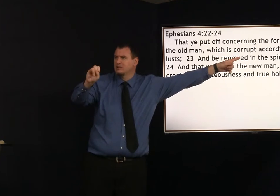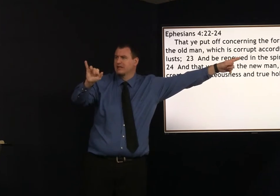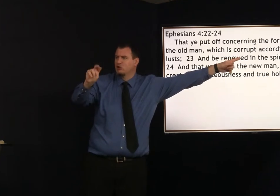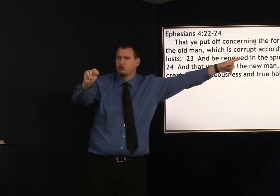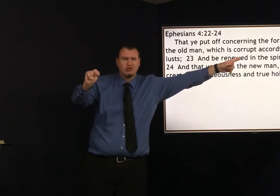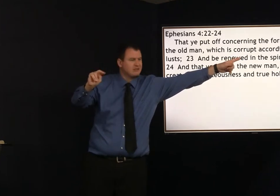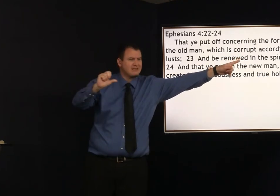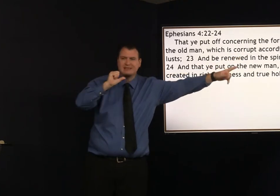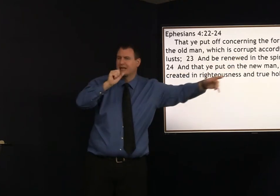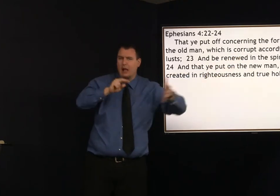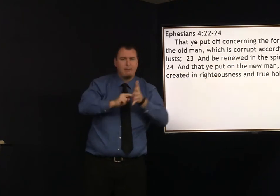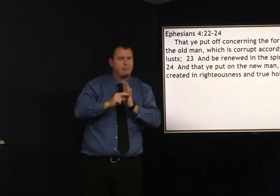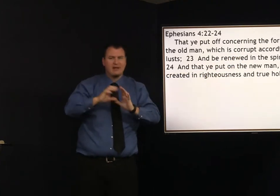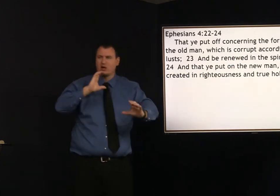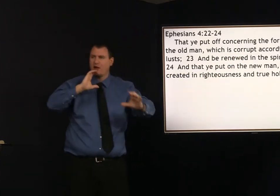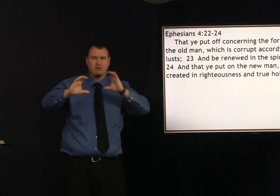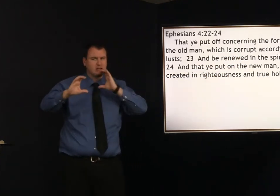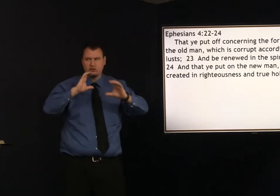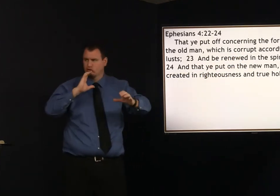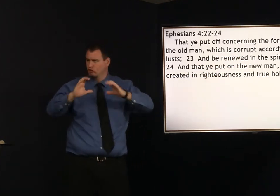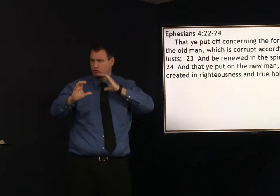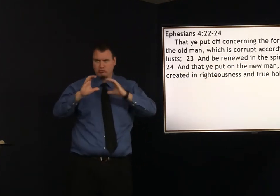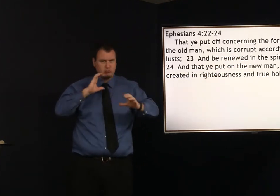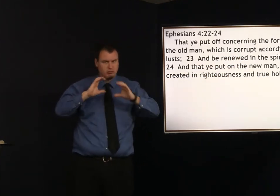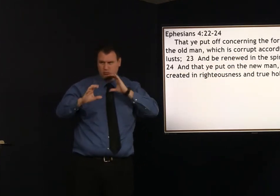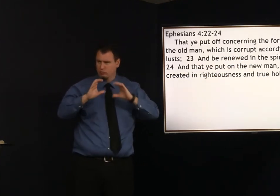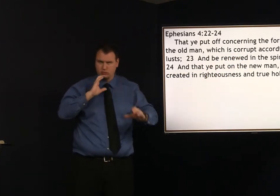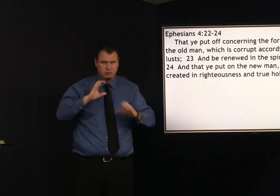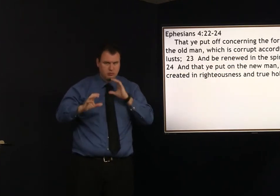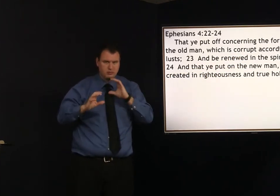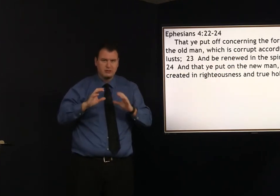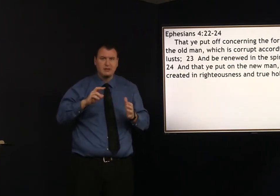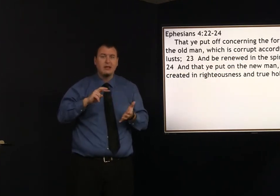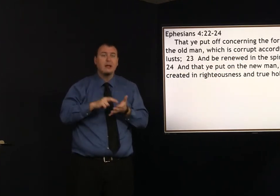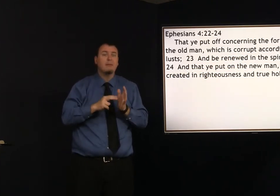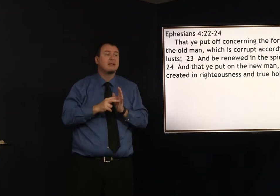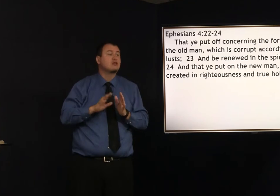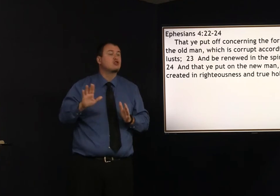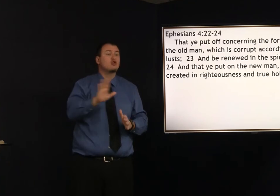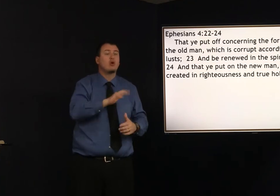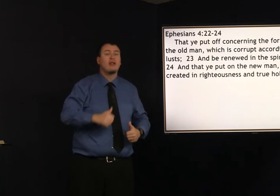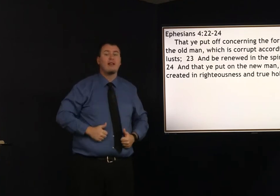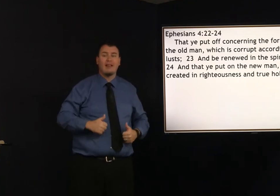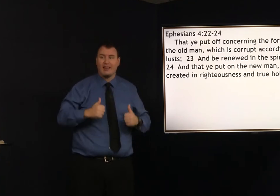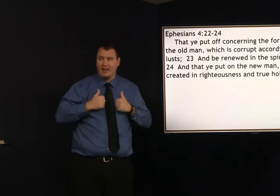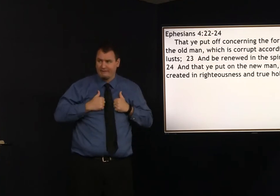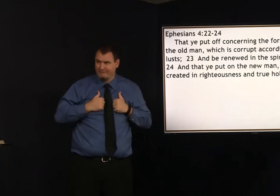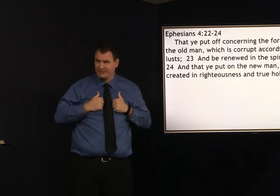Notice this word, conversation. It does not mean communication. It means your